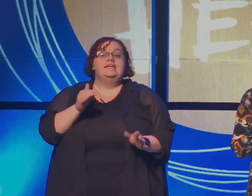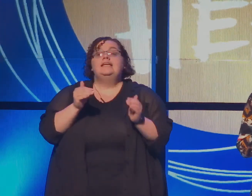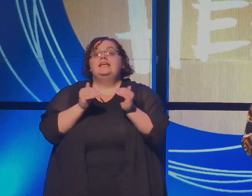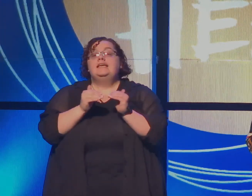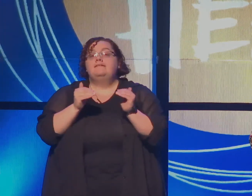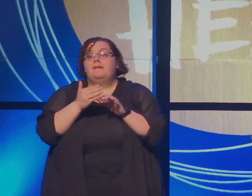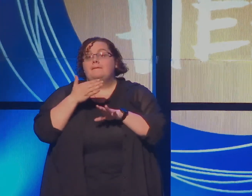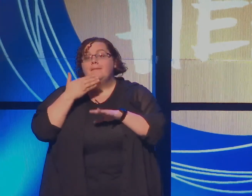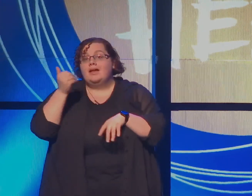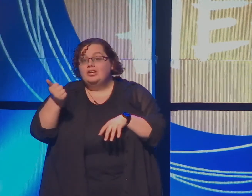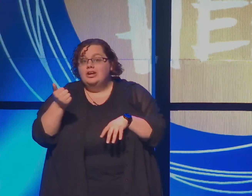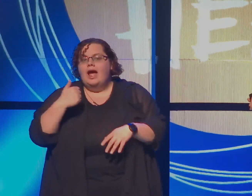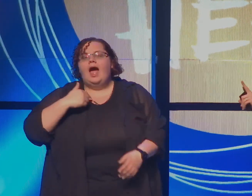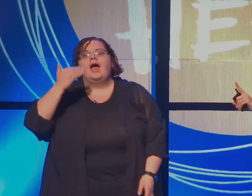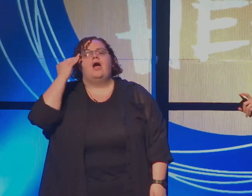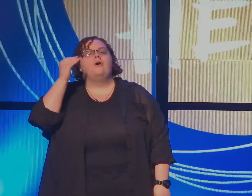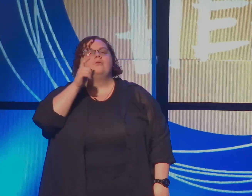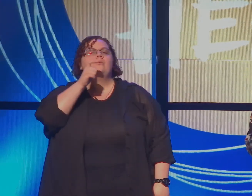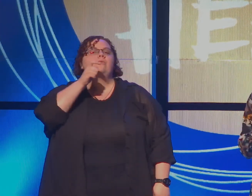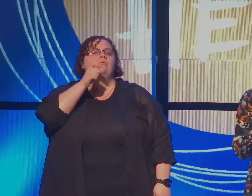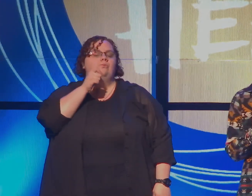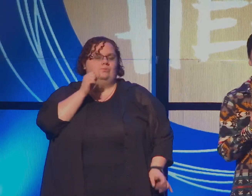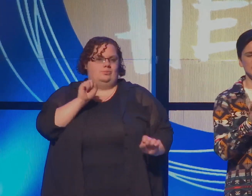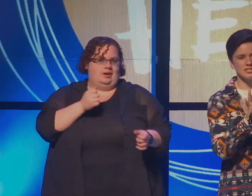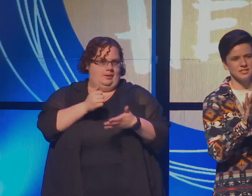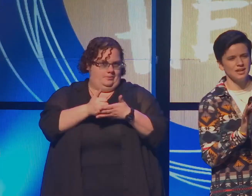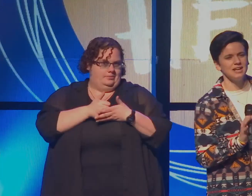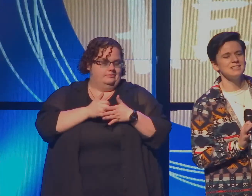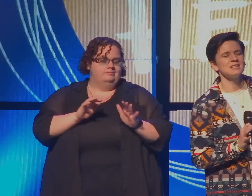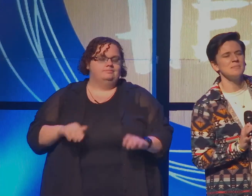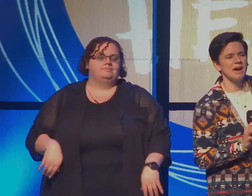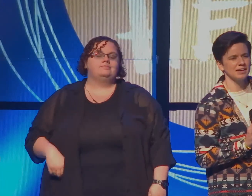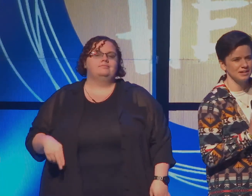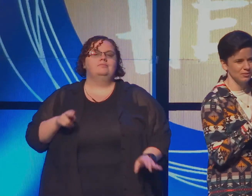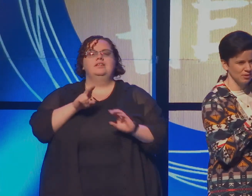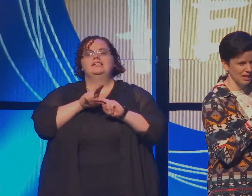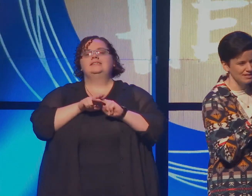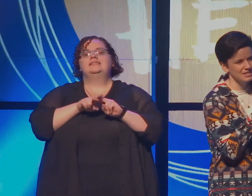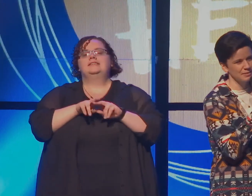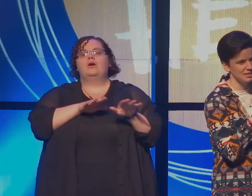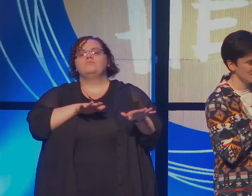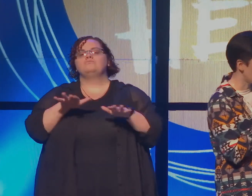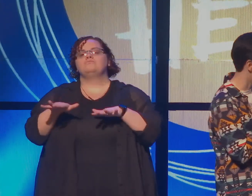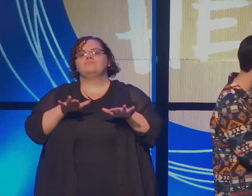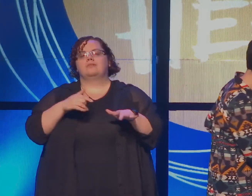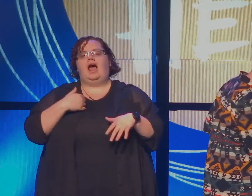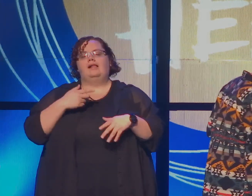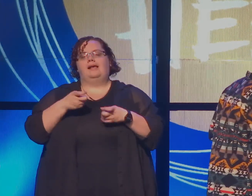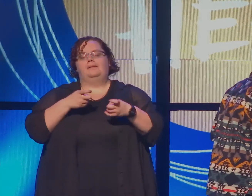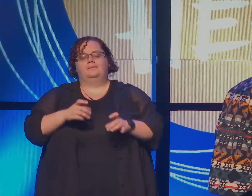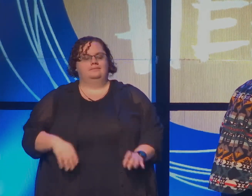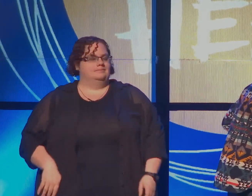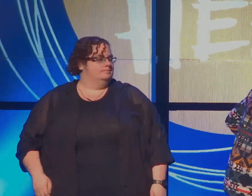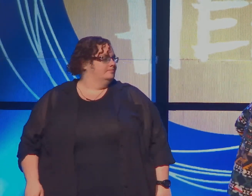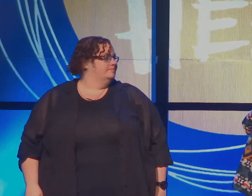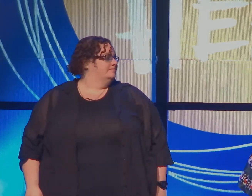better, I think I know who might help us. Just sit back, relax. Let me take care of this.